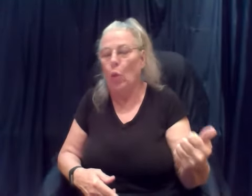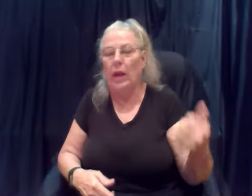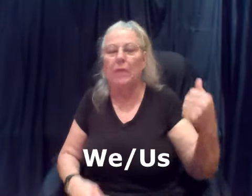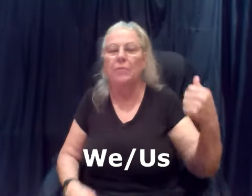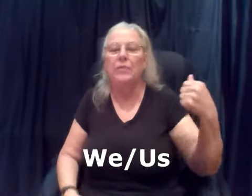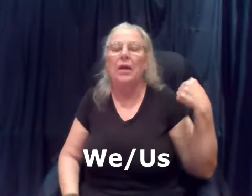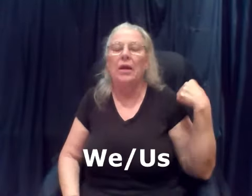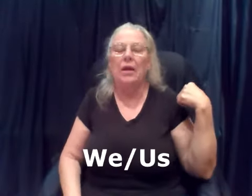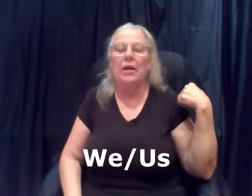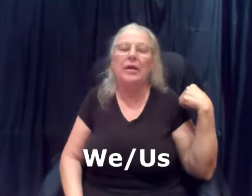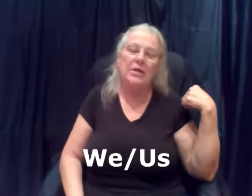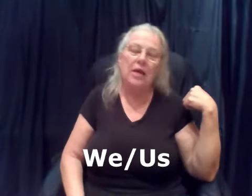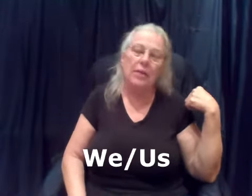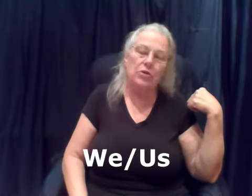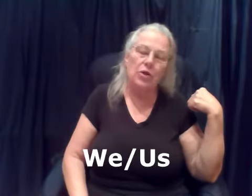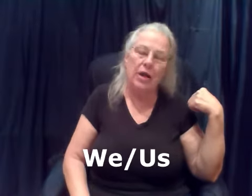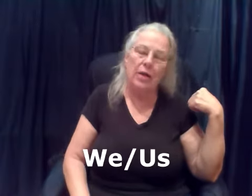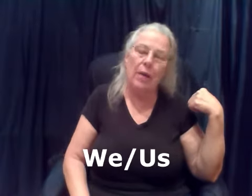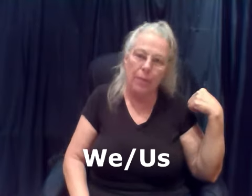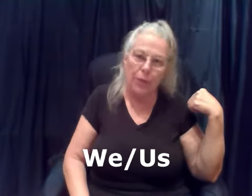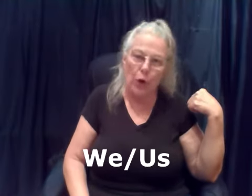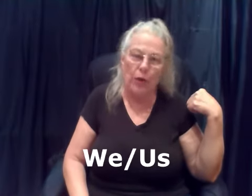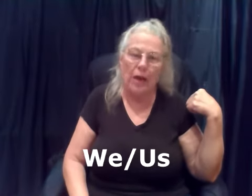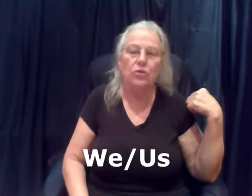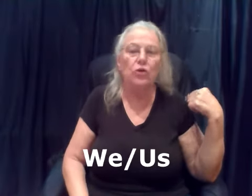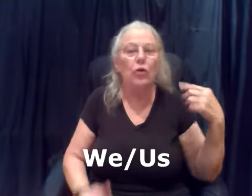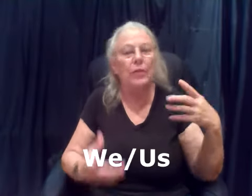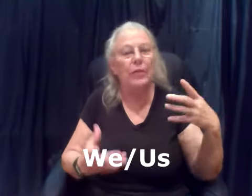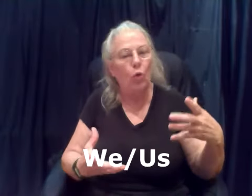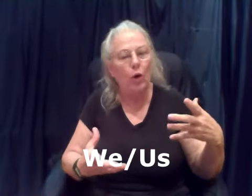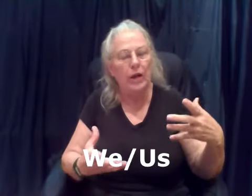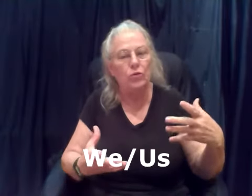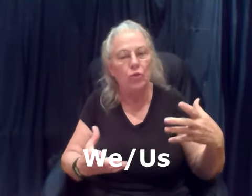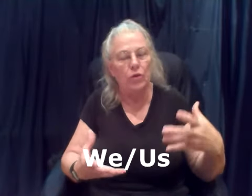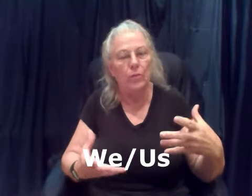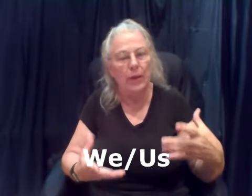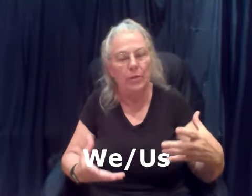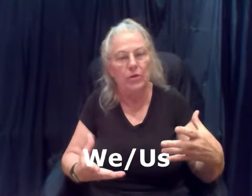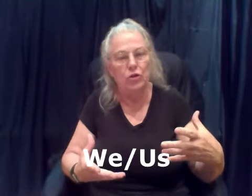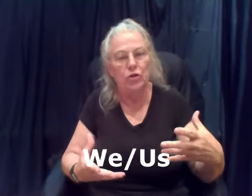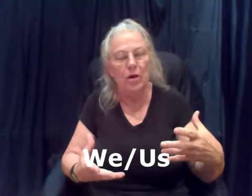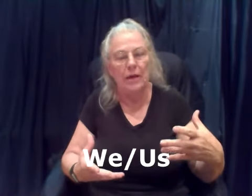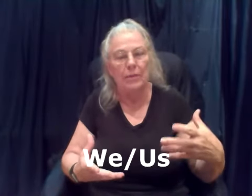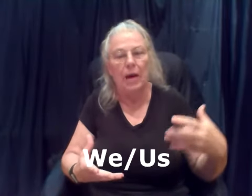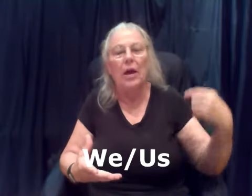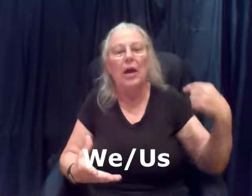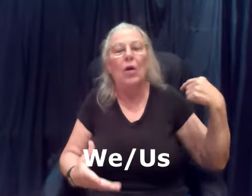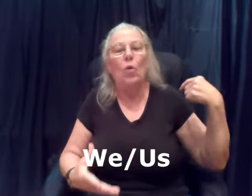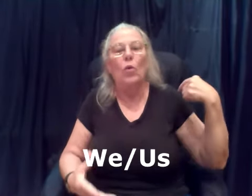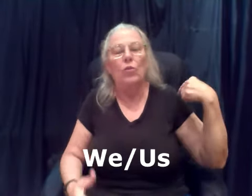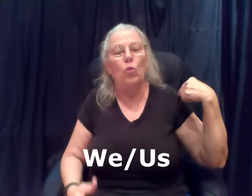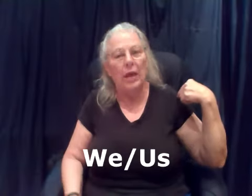We. Anytime you're talking about pronouns, you're going to be pointing toward the people that you're talking about. With we